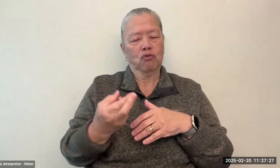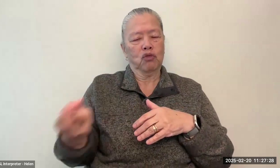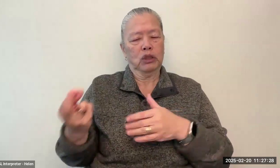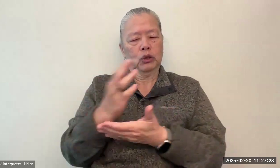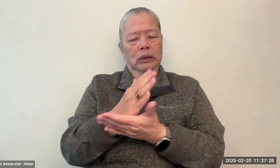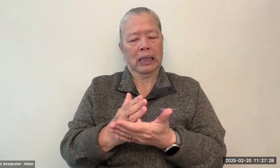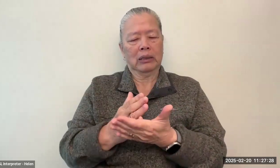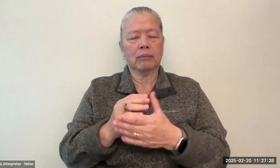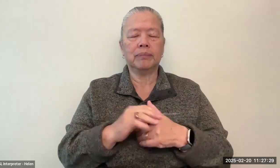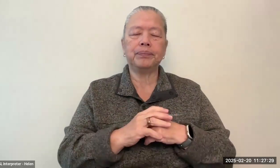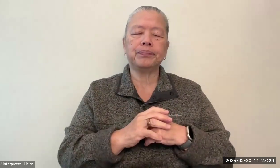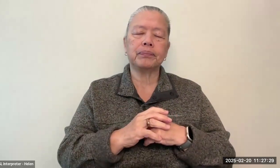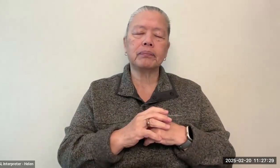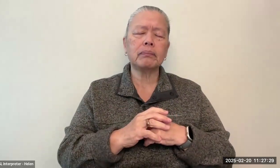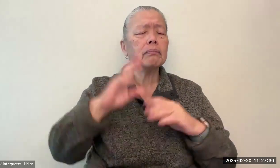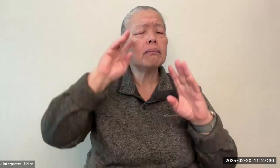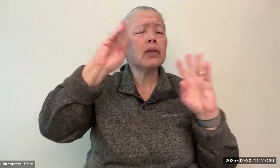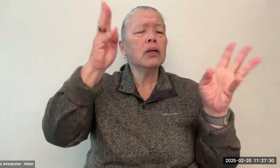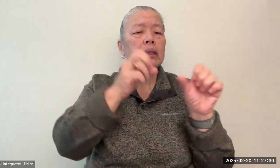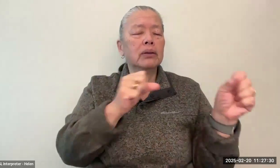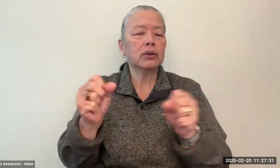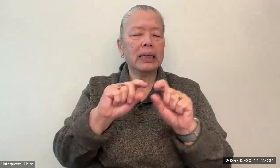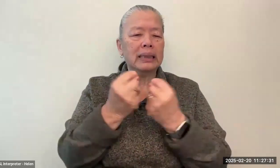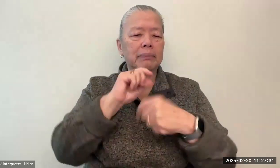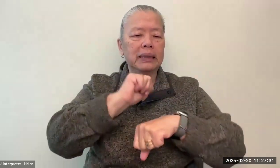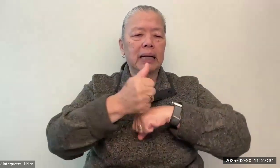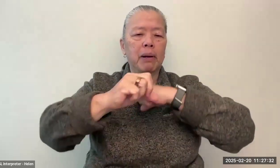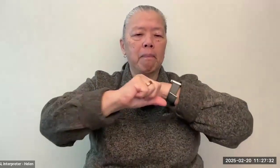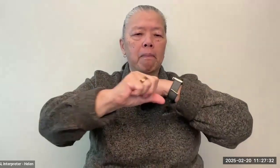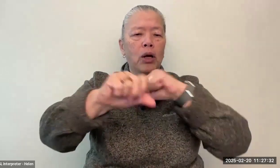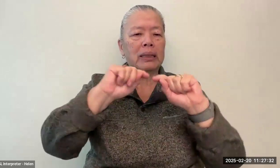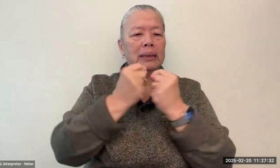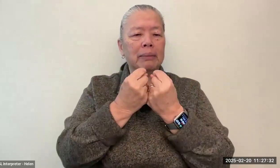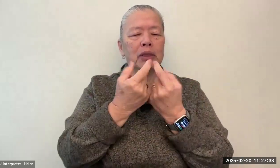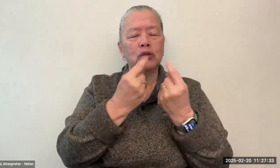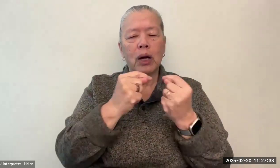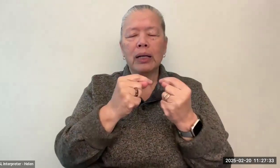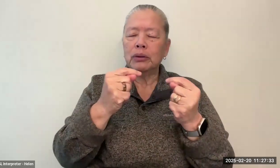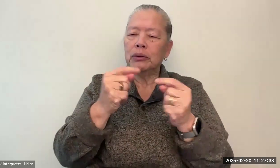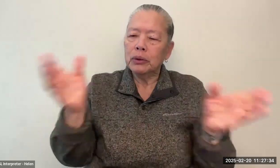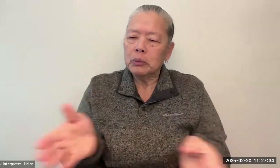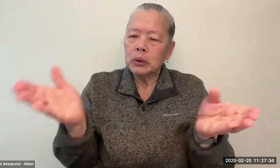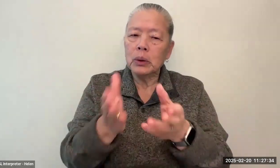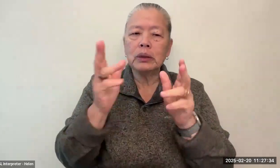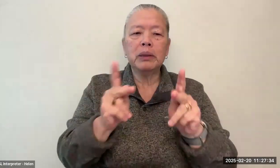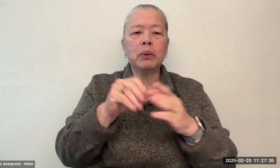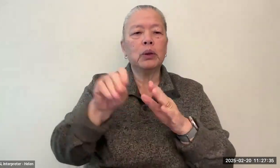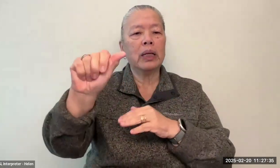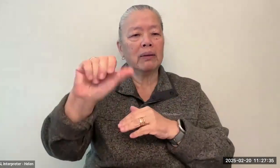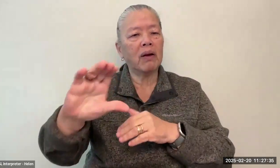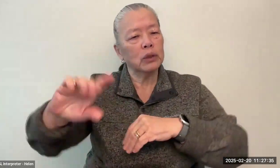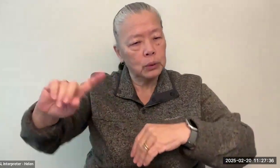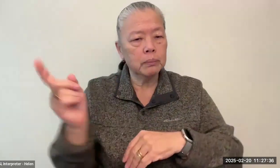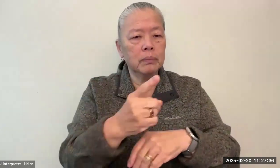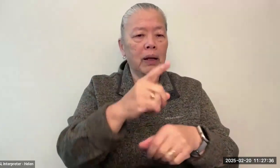Finally, our creative strategy team is working on a marketing campaign to help you get out the vote in your annual conference. That too will